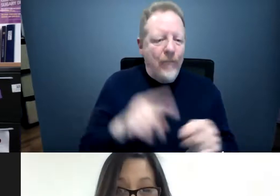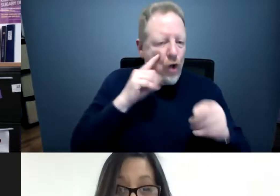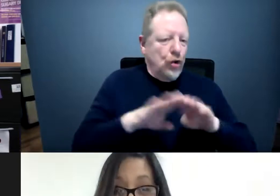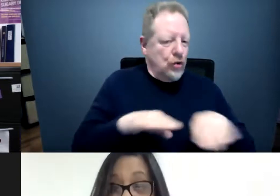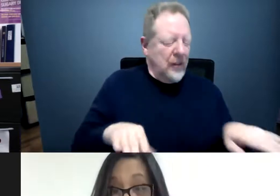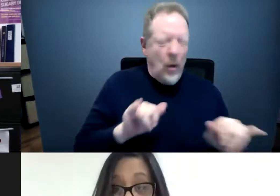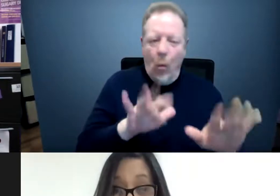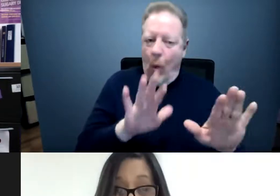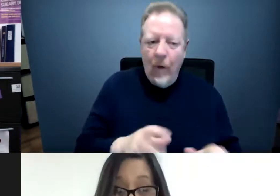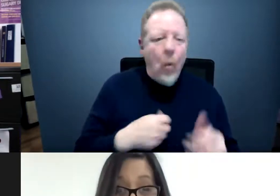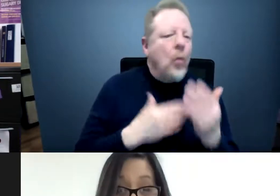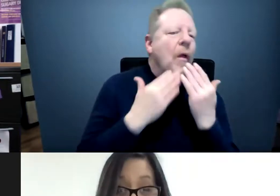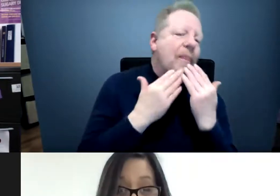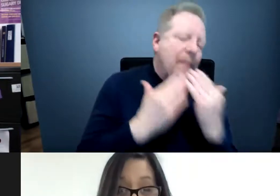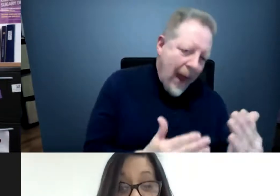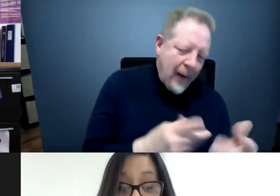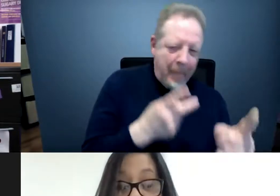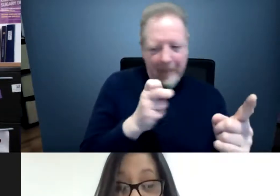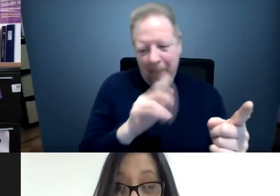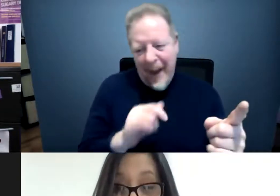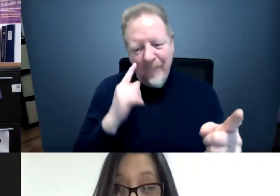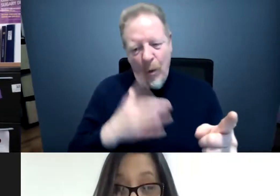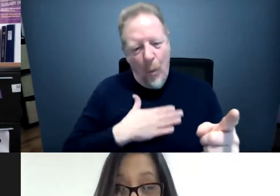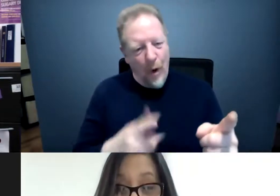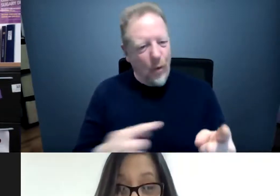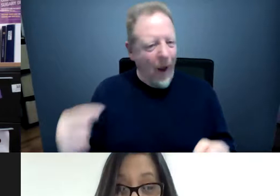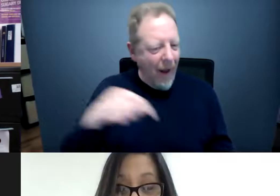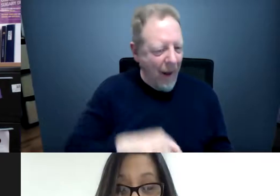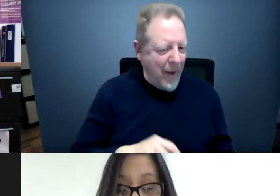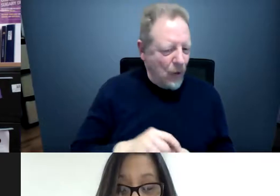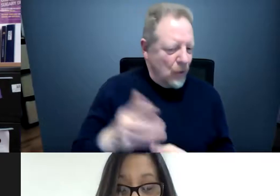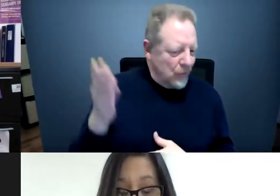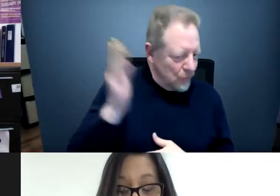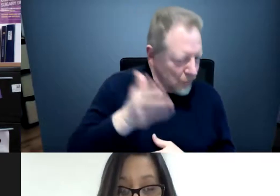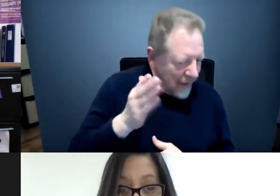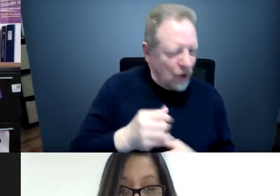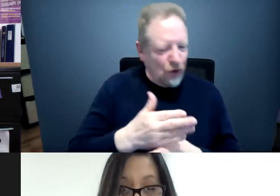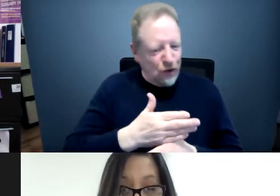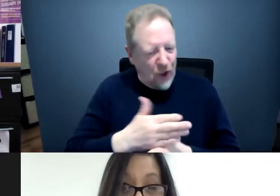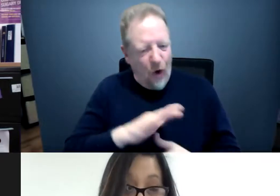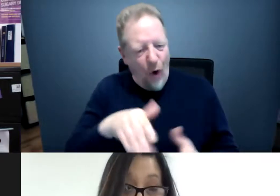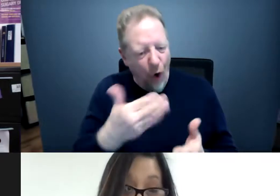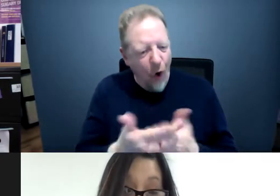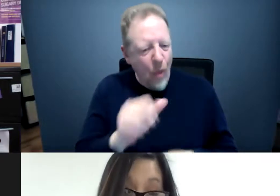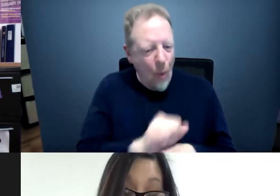I just want to thank Penny for being willing to come and share all of the work that she's done on her